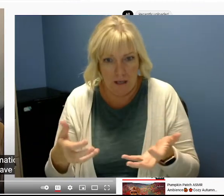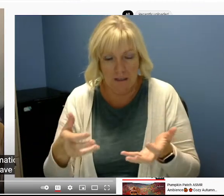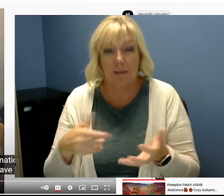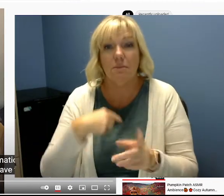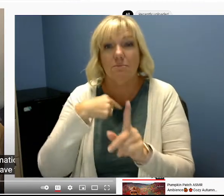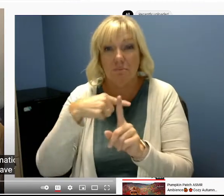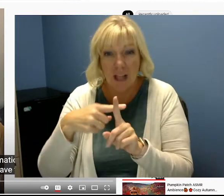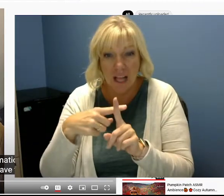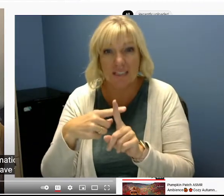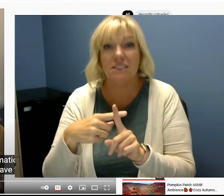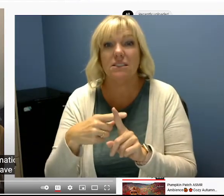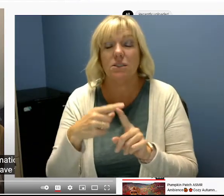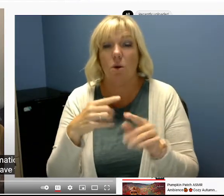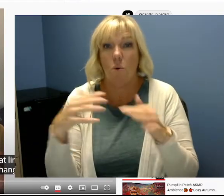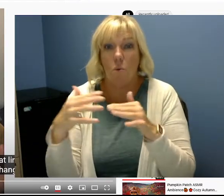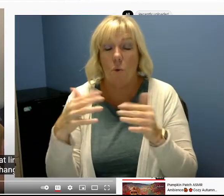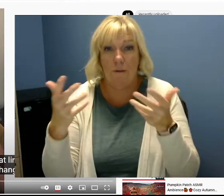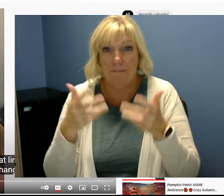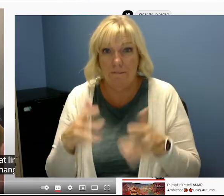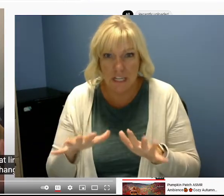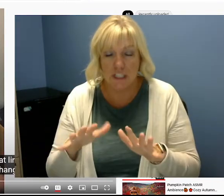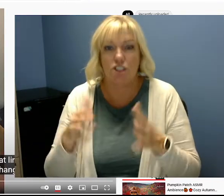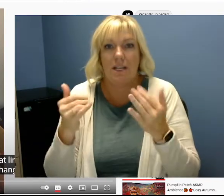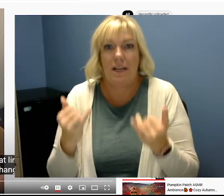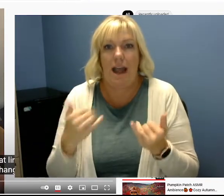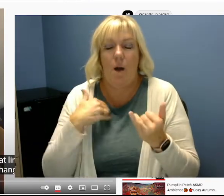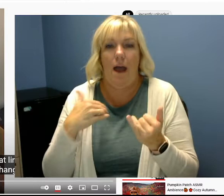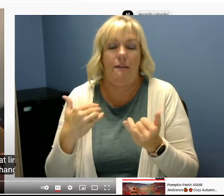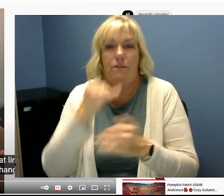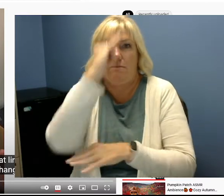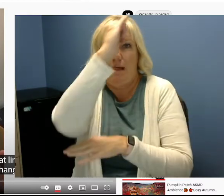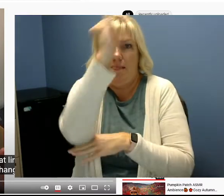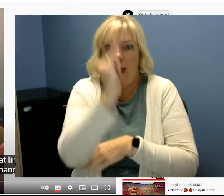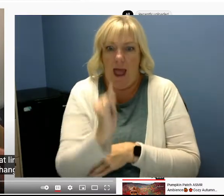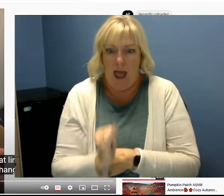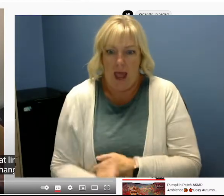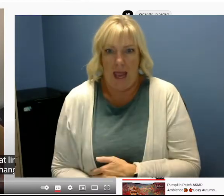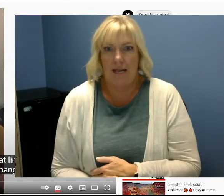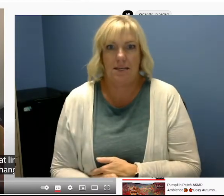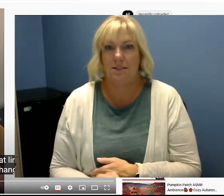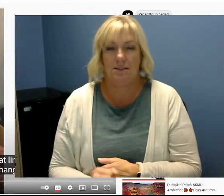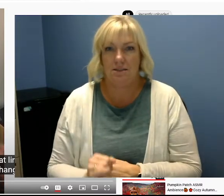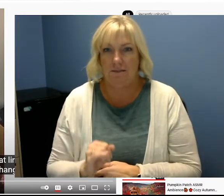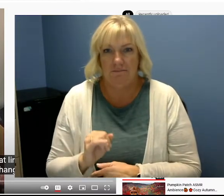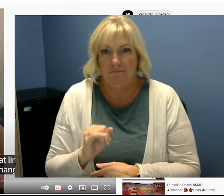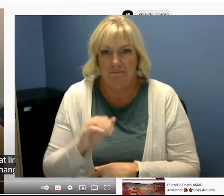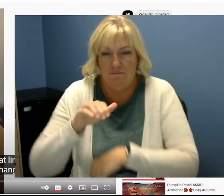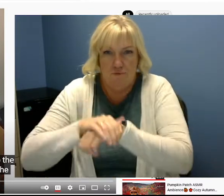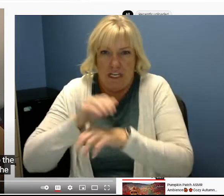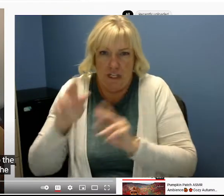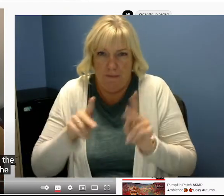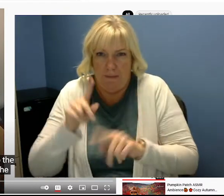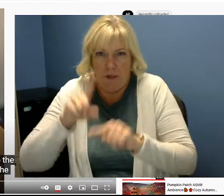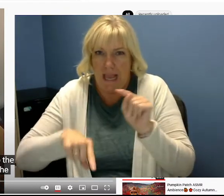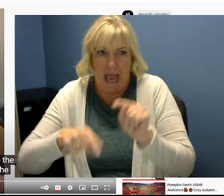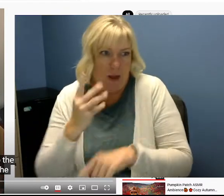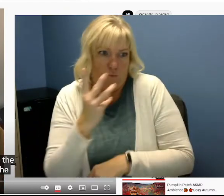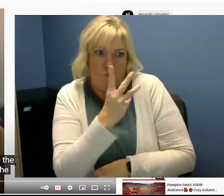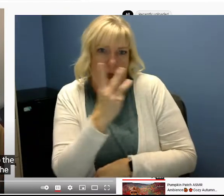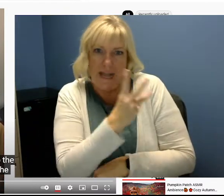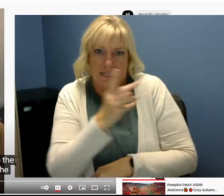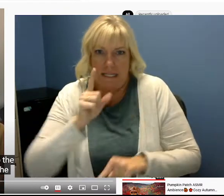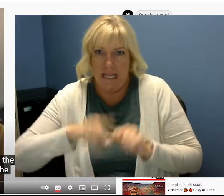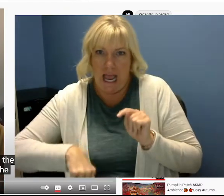line of 1763, because now they have to spend more money enforcing that line, ensuring that there's gifts to exchange with the native